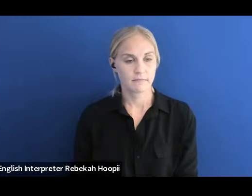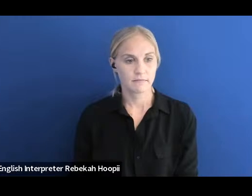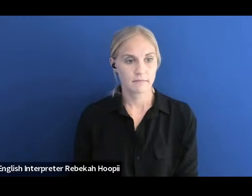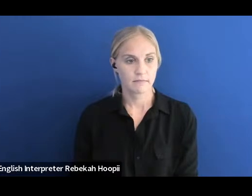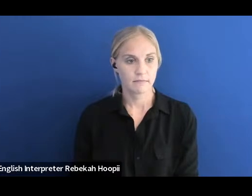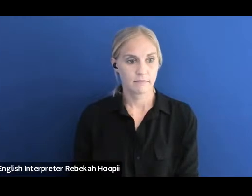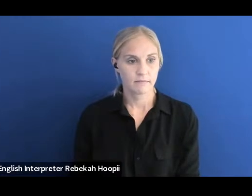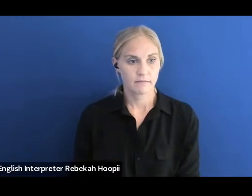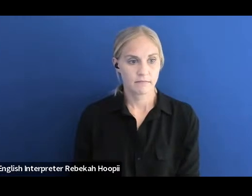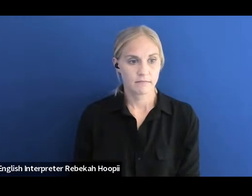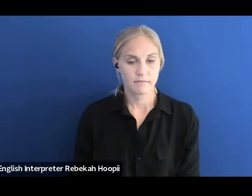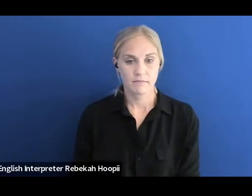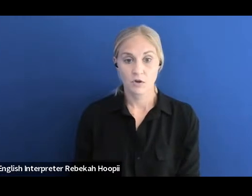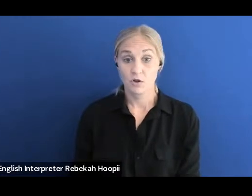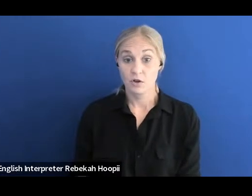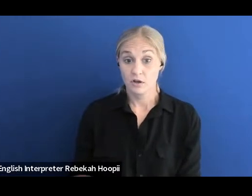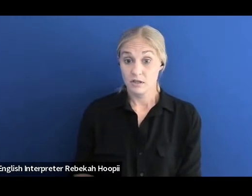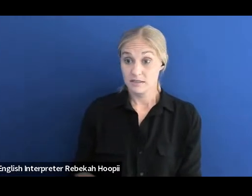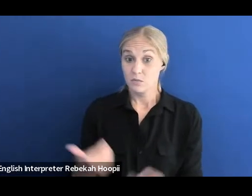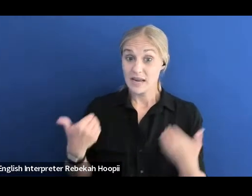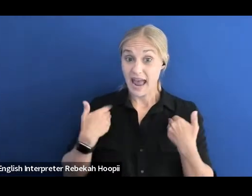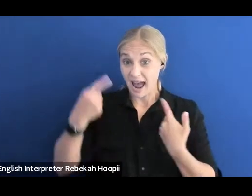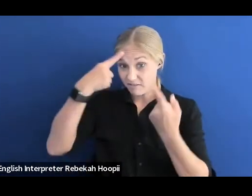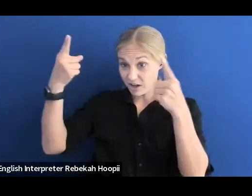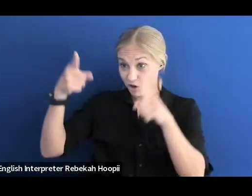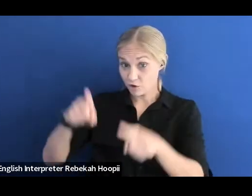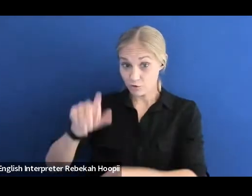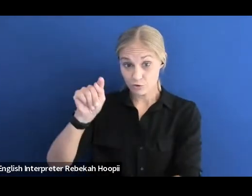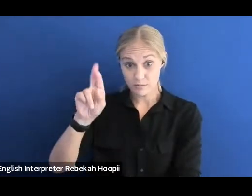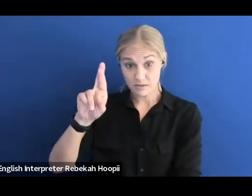There was never a treaty of annexation.